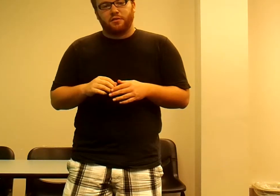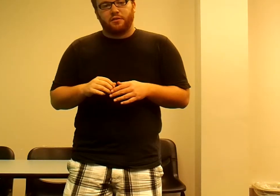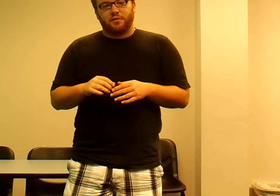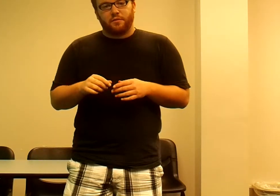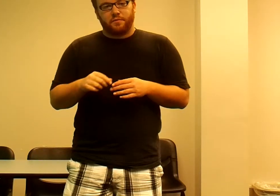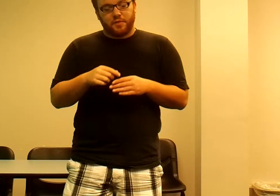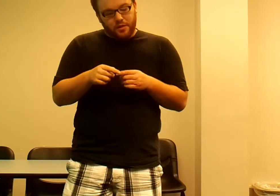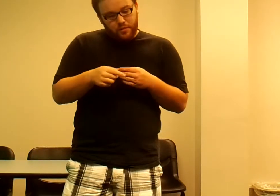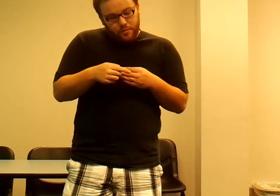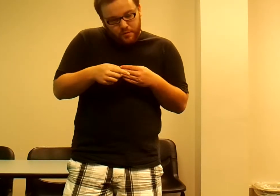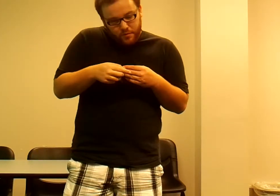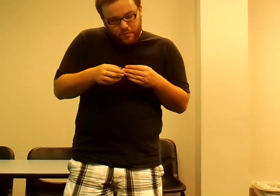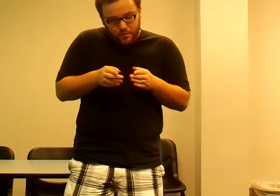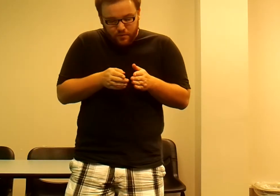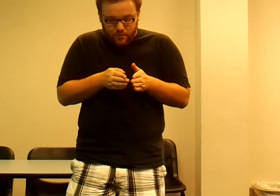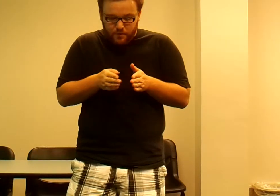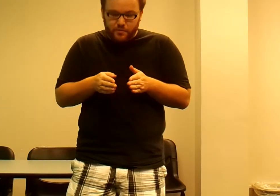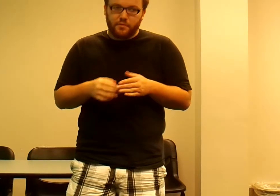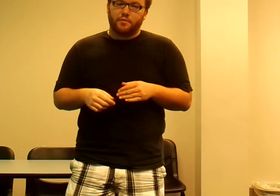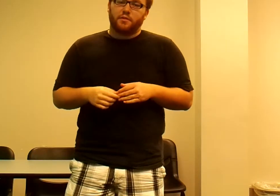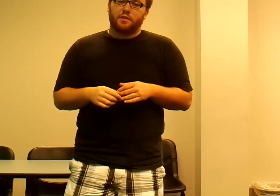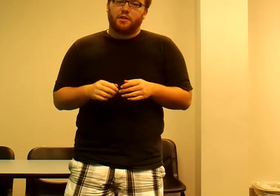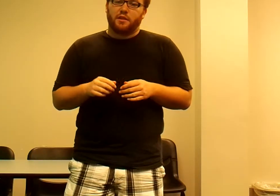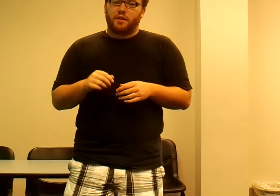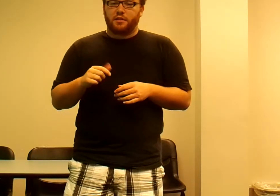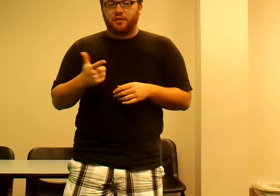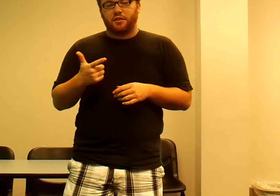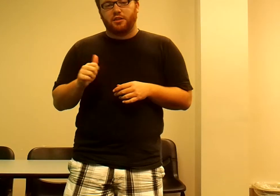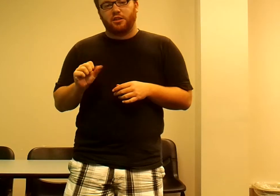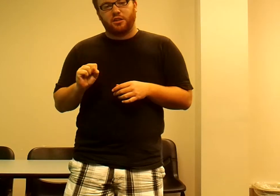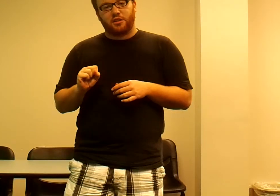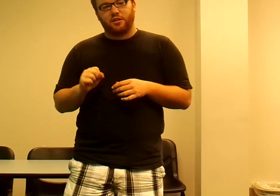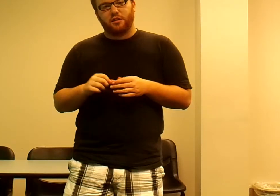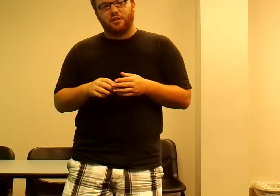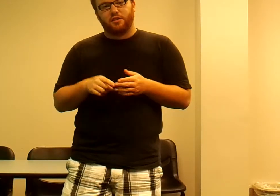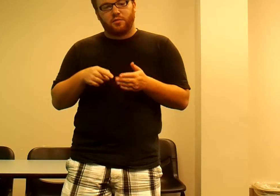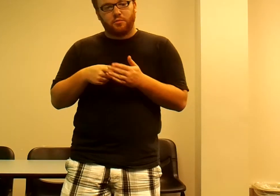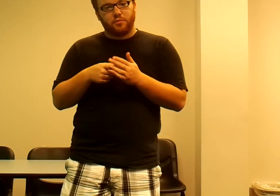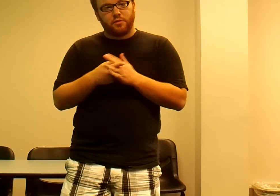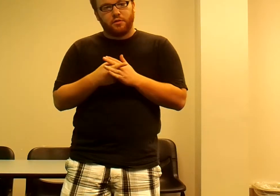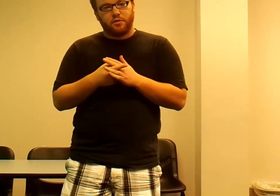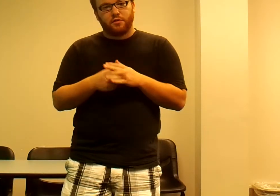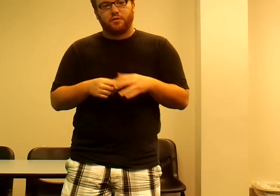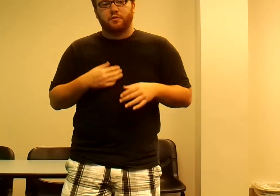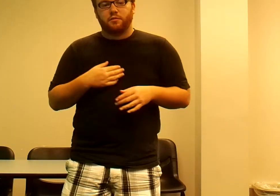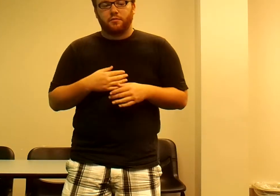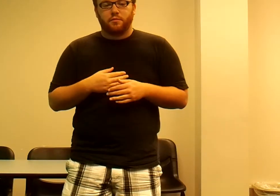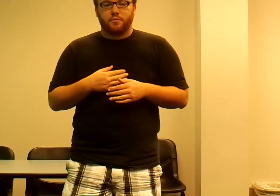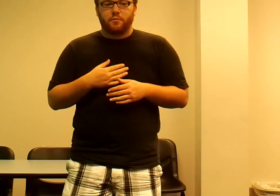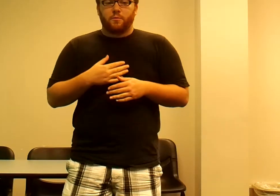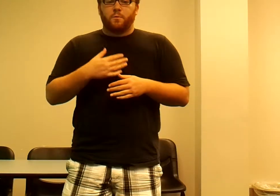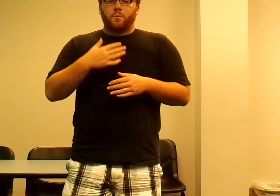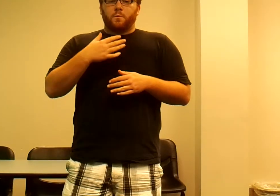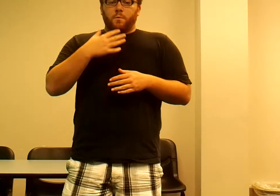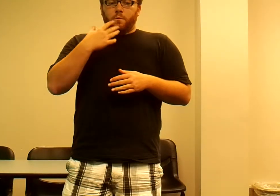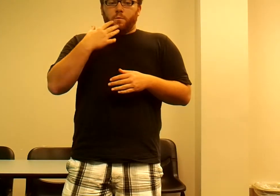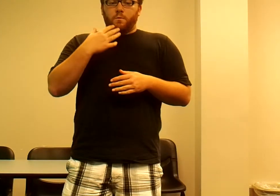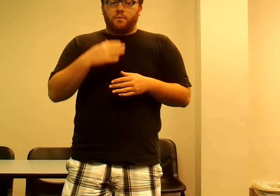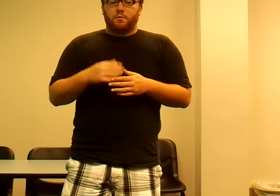capillaries, gases can pass through them. So when we take a breath in, then that oxygen